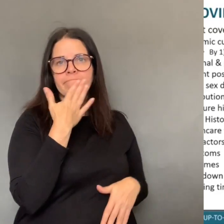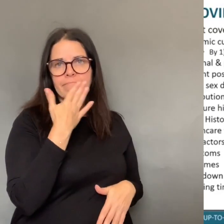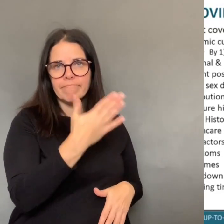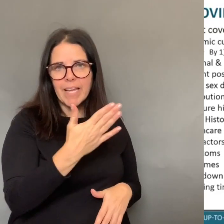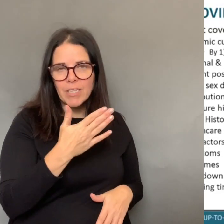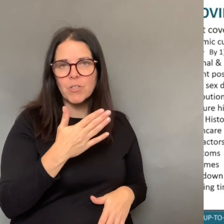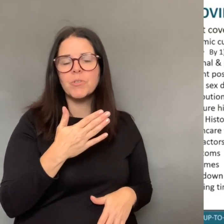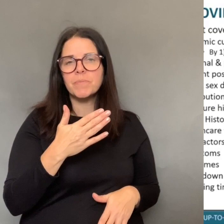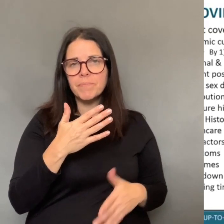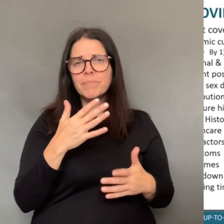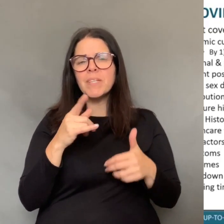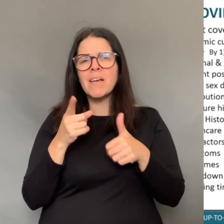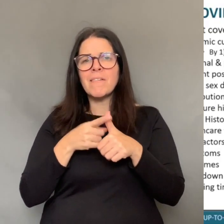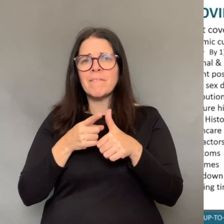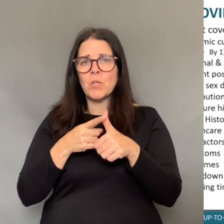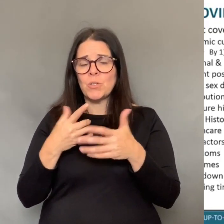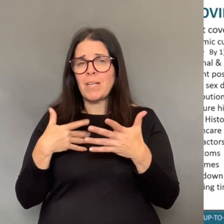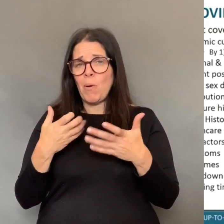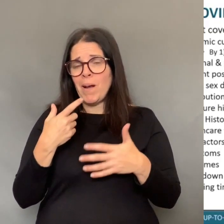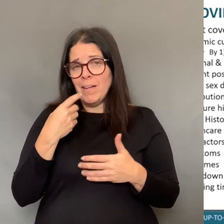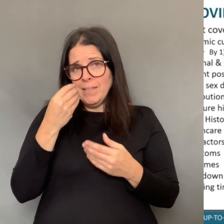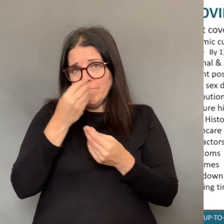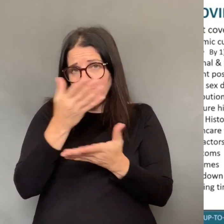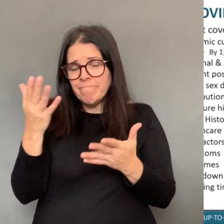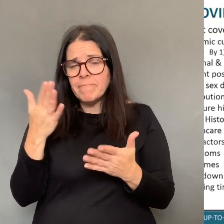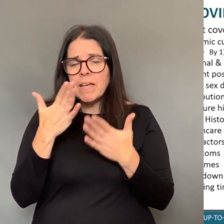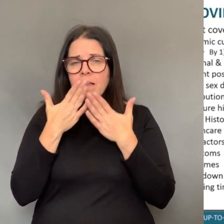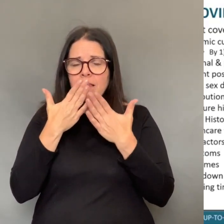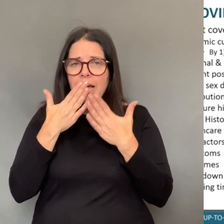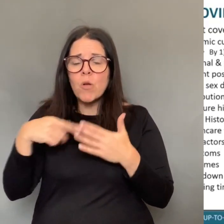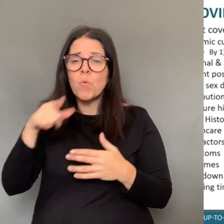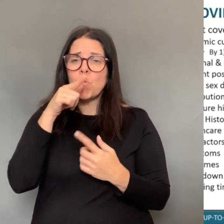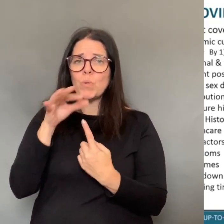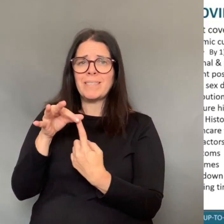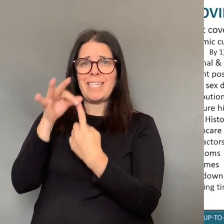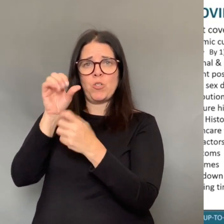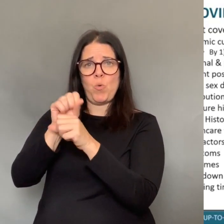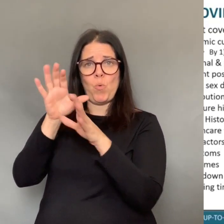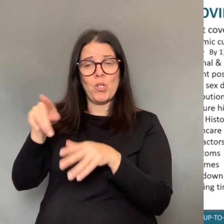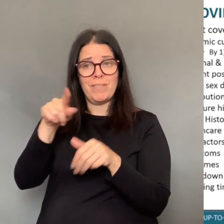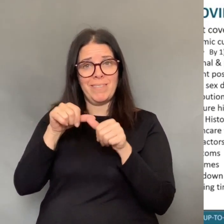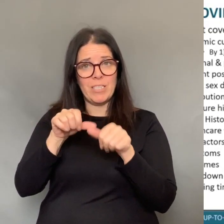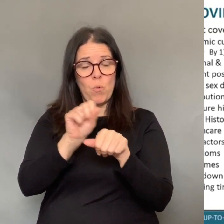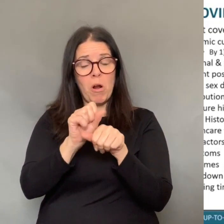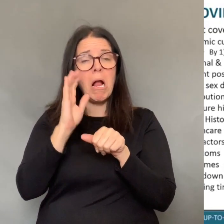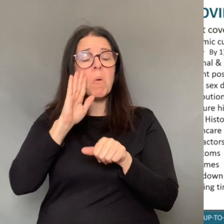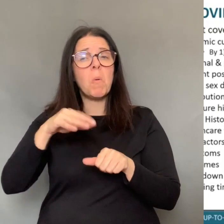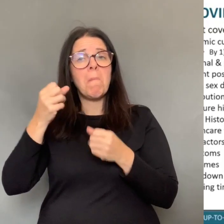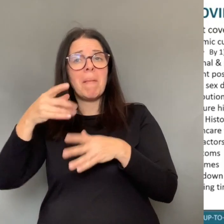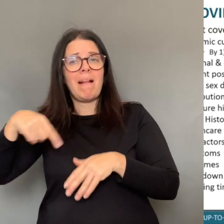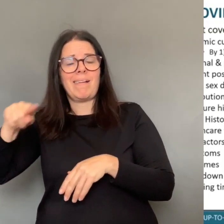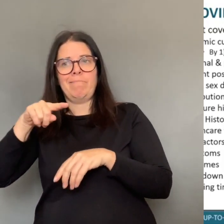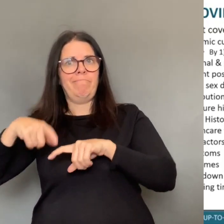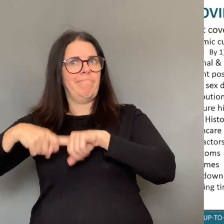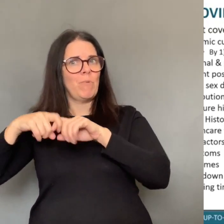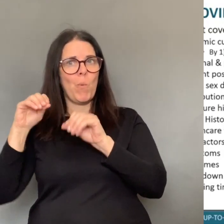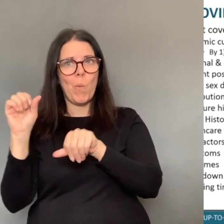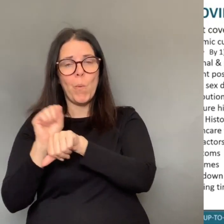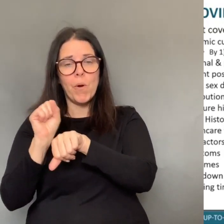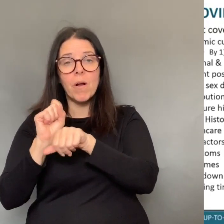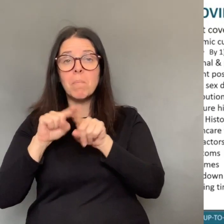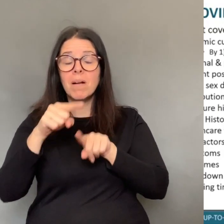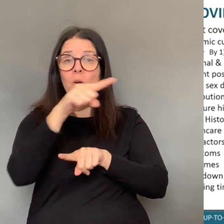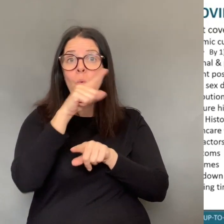a female in their 80s and a female in her 90s has lost their life fighting the